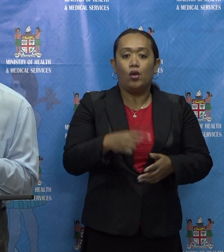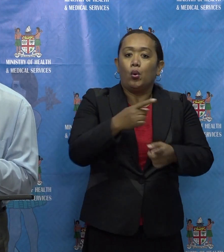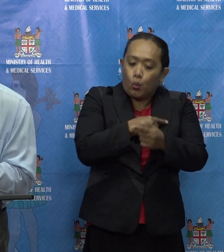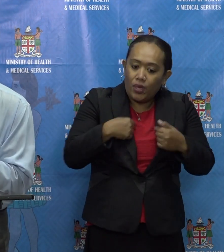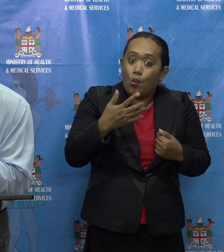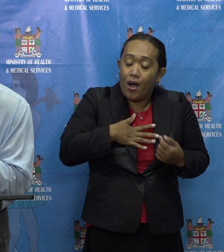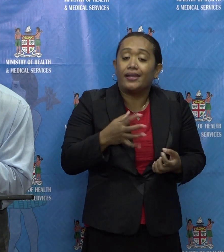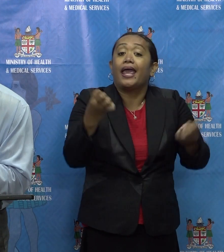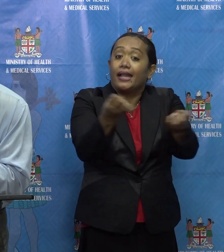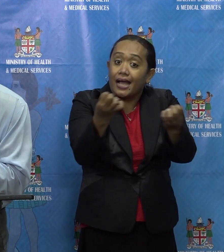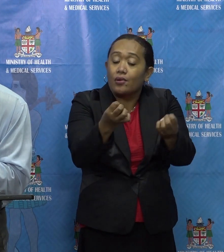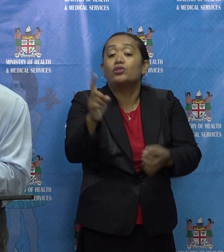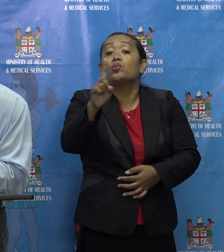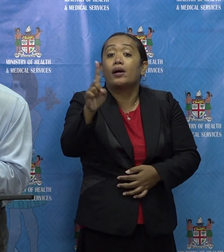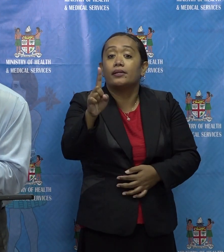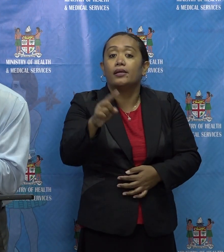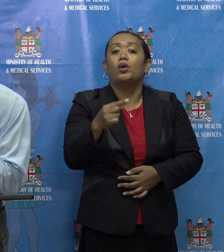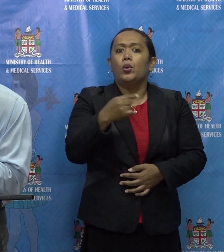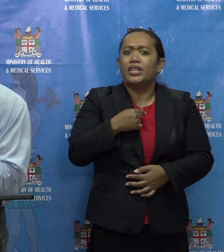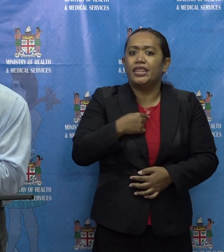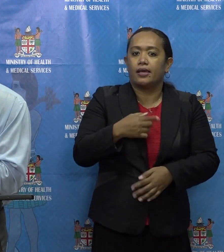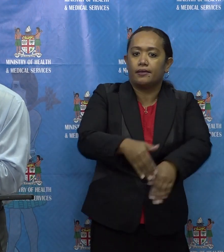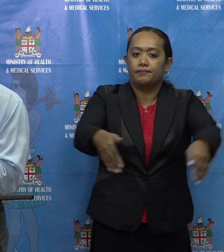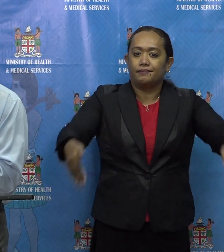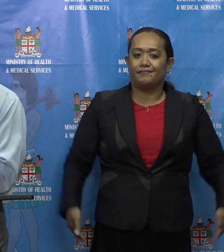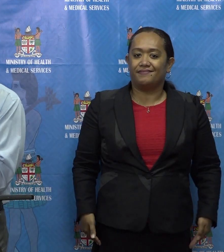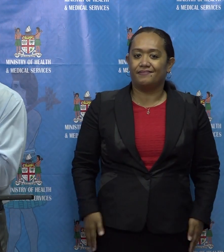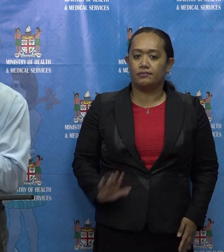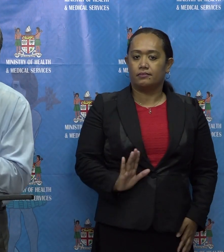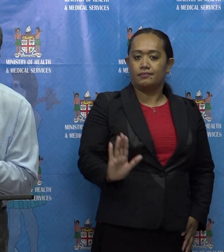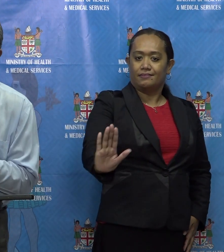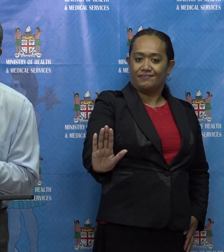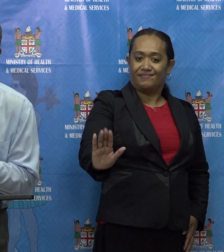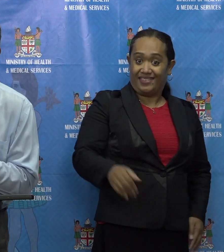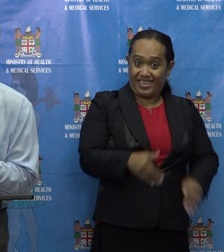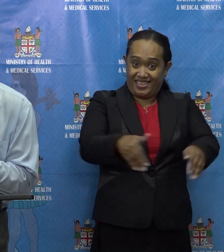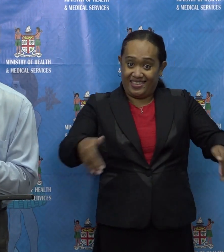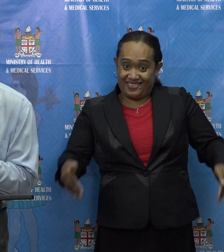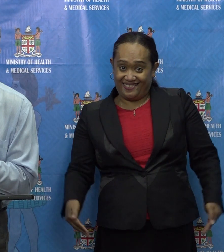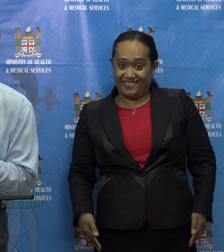into everybody is this idea that it is not safe to be not COVID safe.